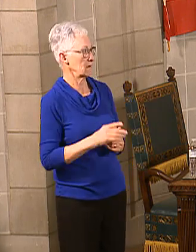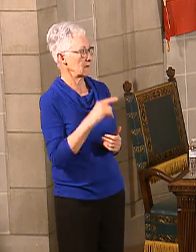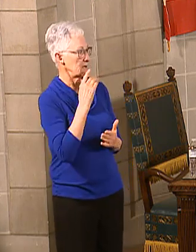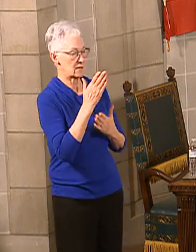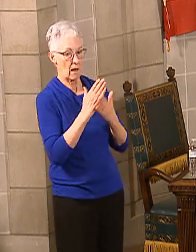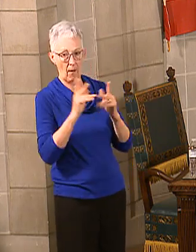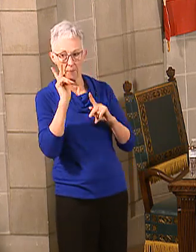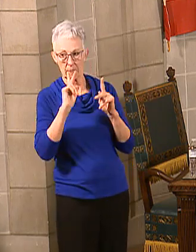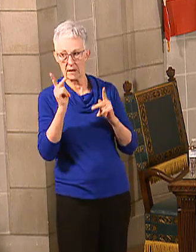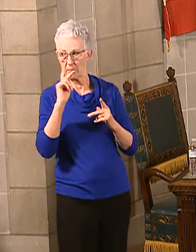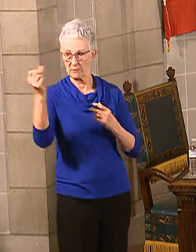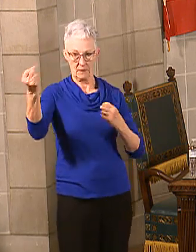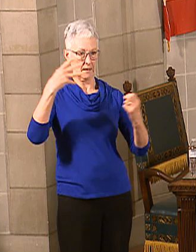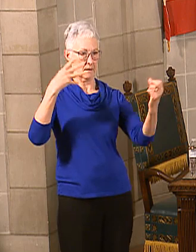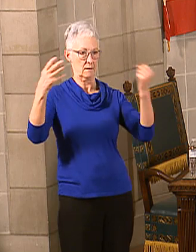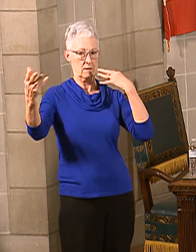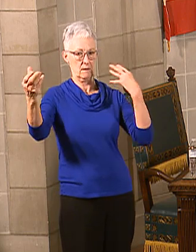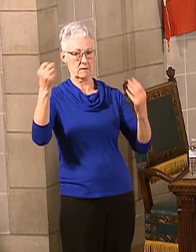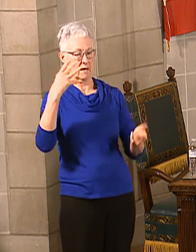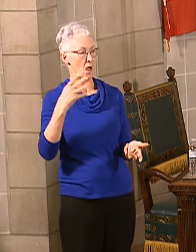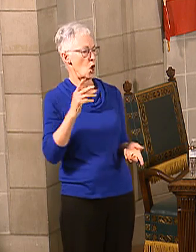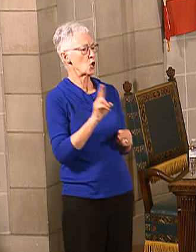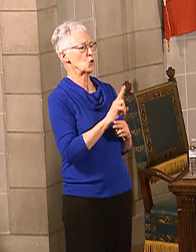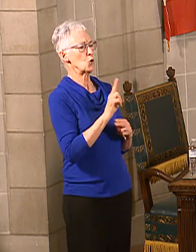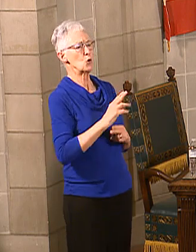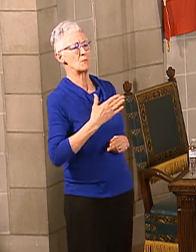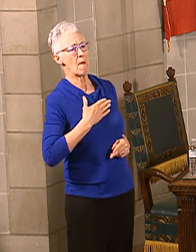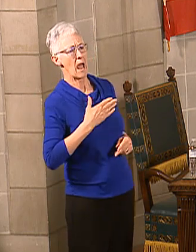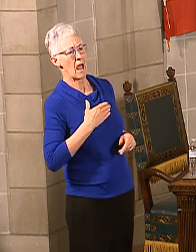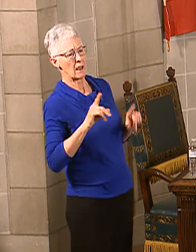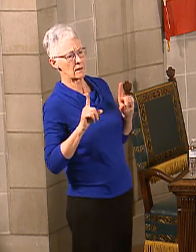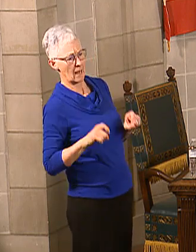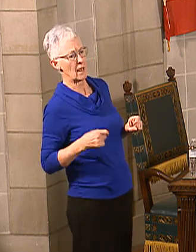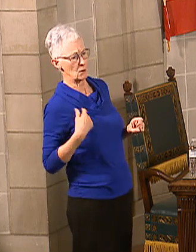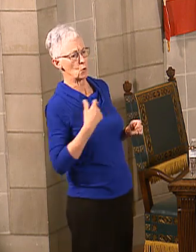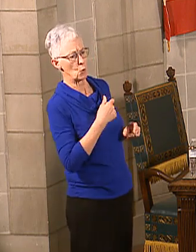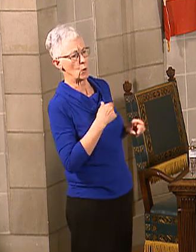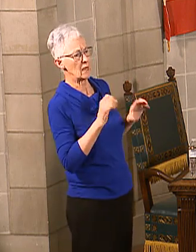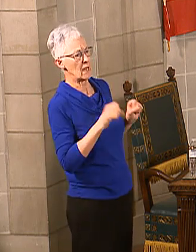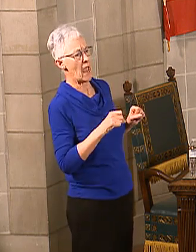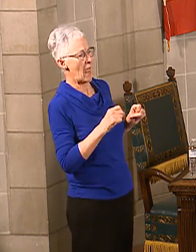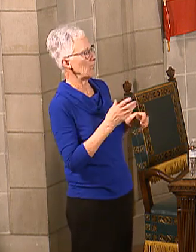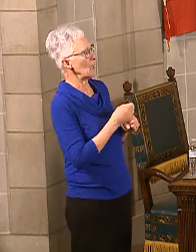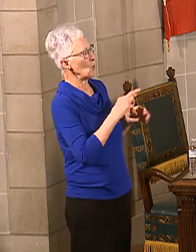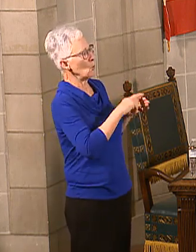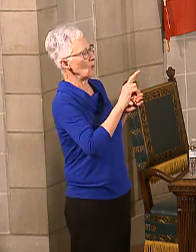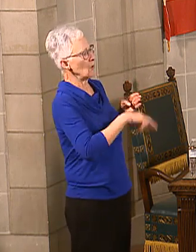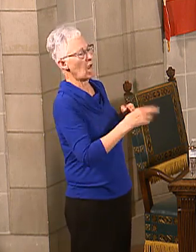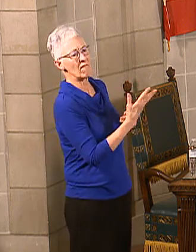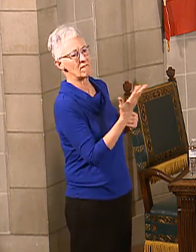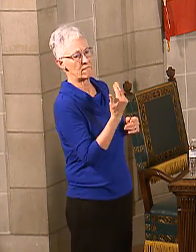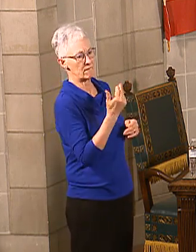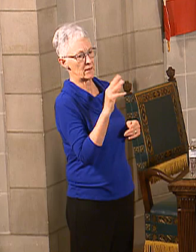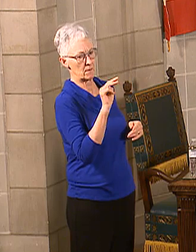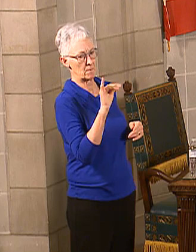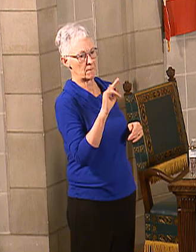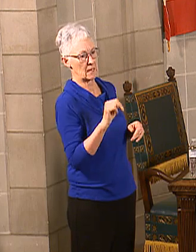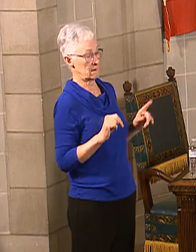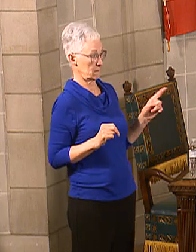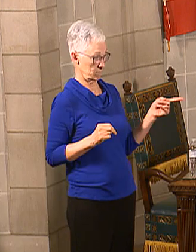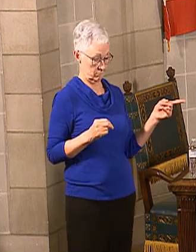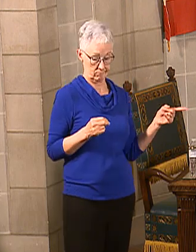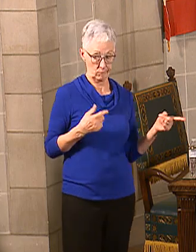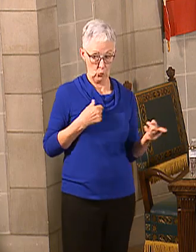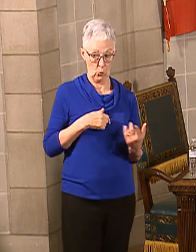give you your result in 15 minutes. I mean, we'll wait for that to happen. When that happens, that's when we'll be able to do that.